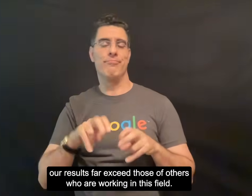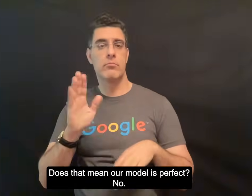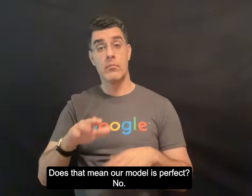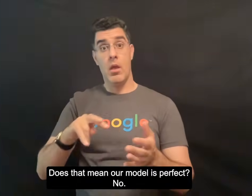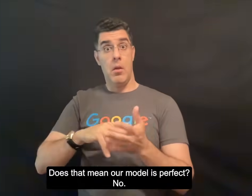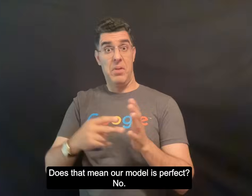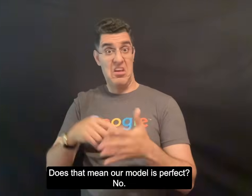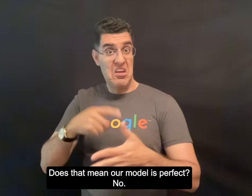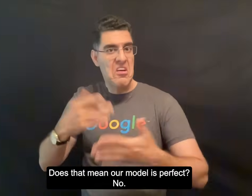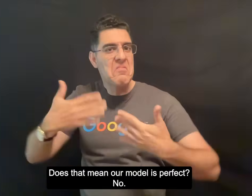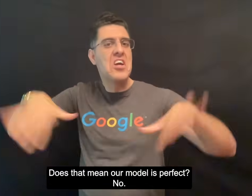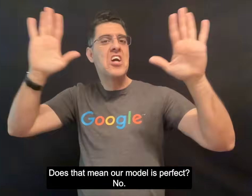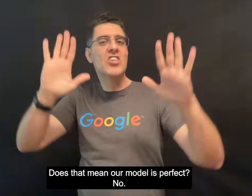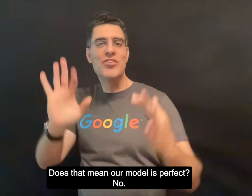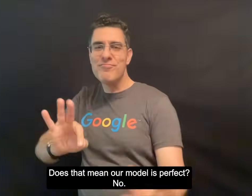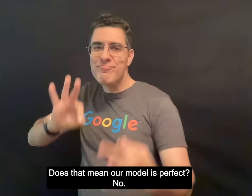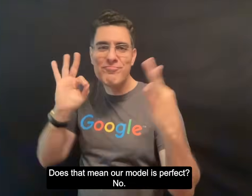Does that mean our model is perfect? No.